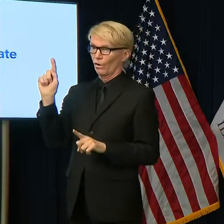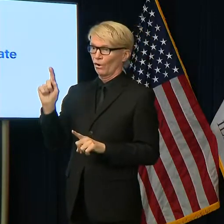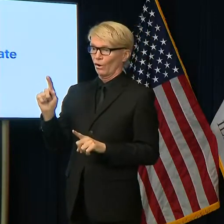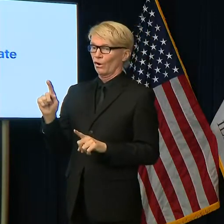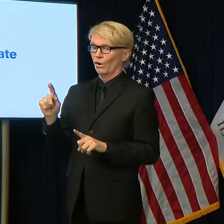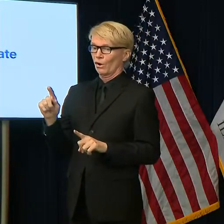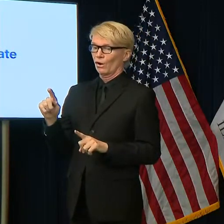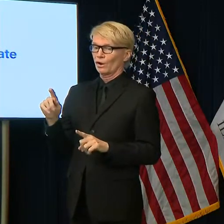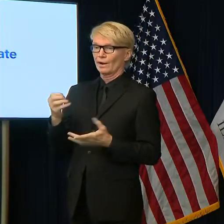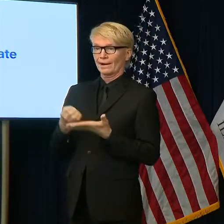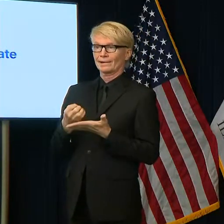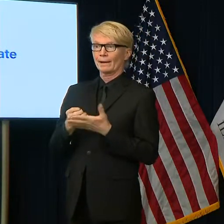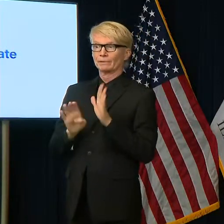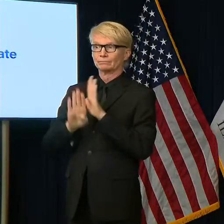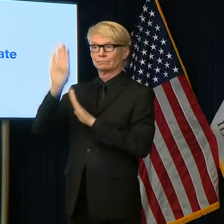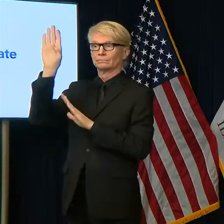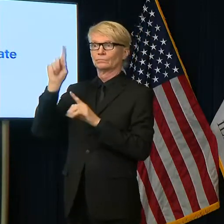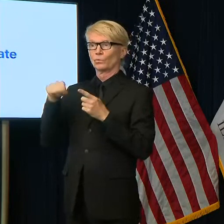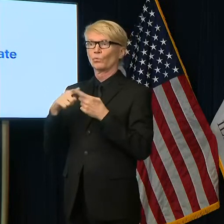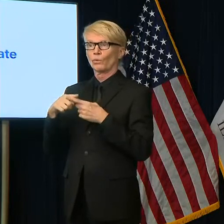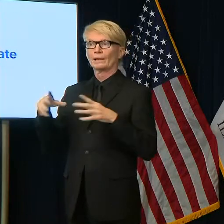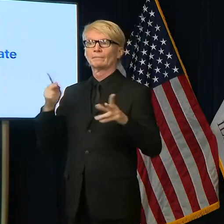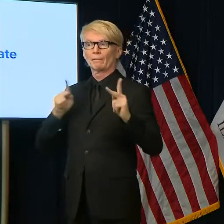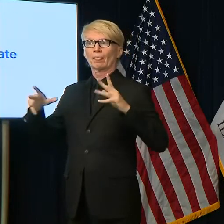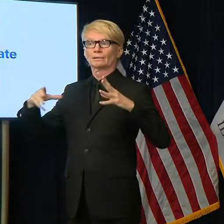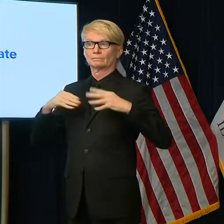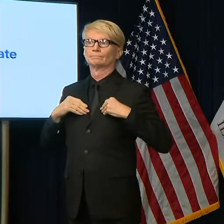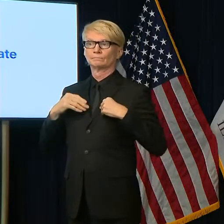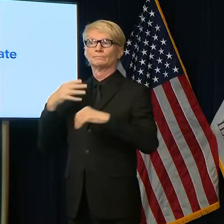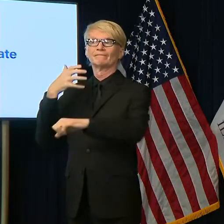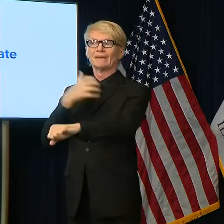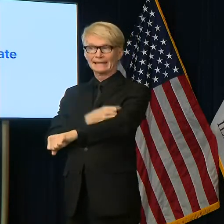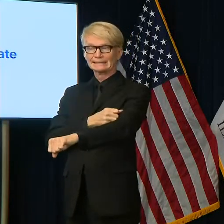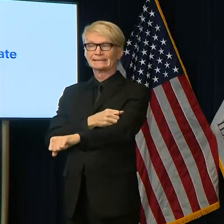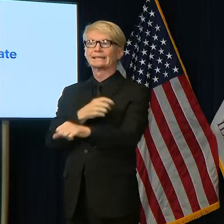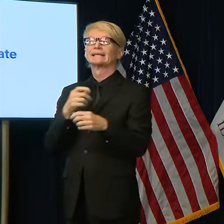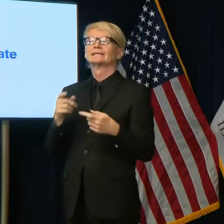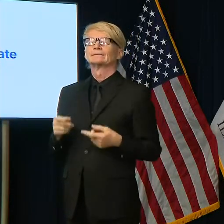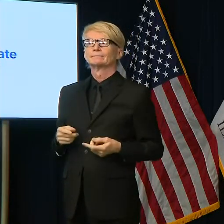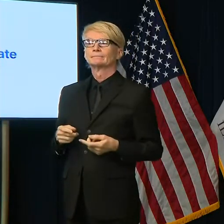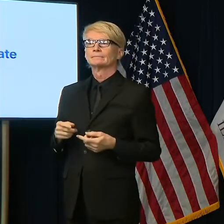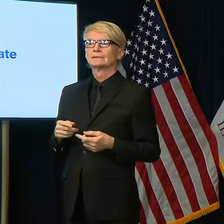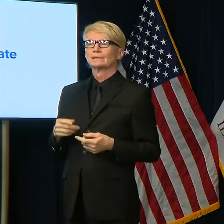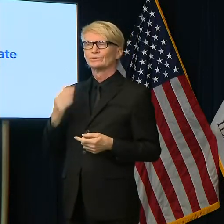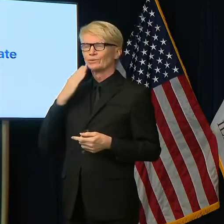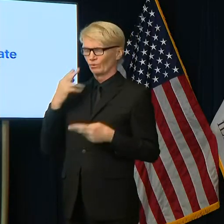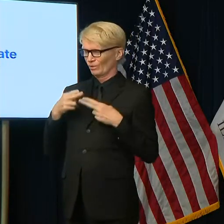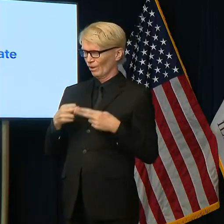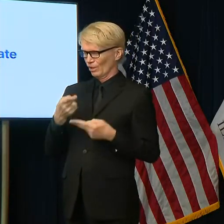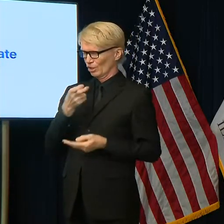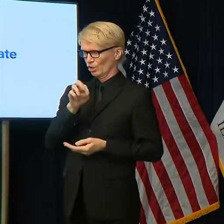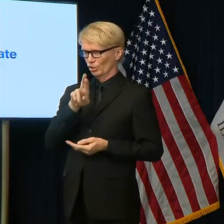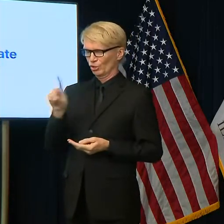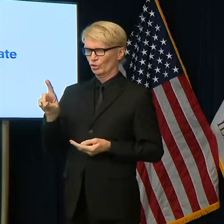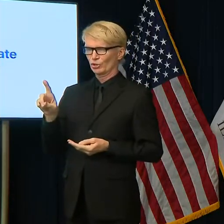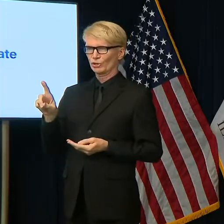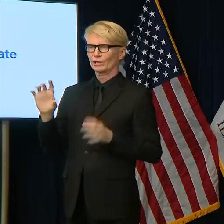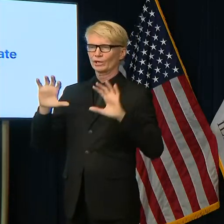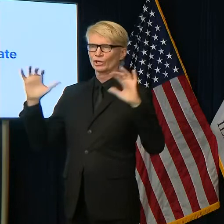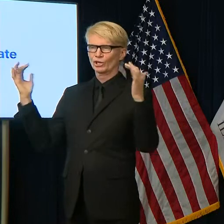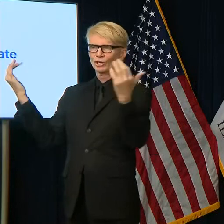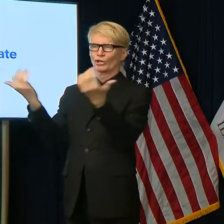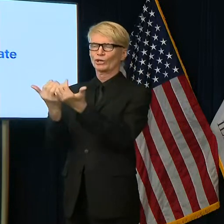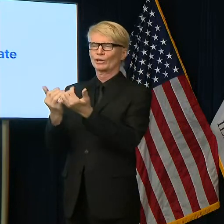widespread acceptance of the vaccine. It will take some time to get what's referred to as herd immunity as a result of